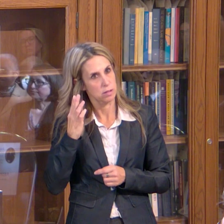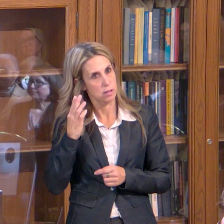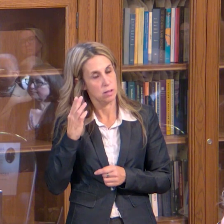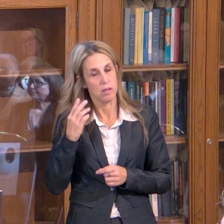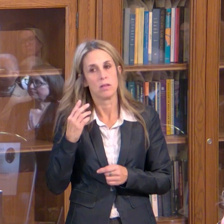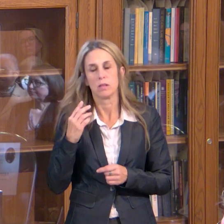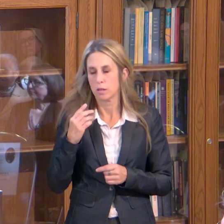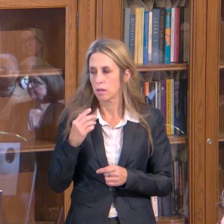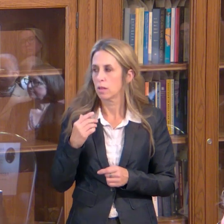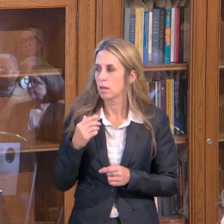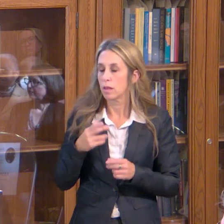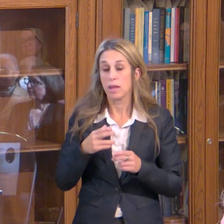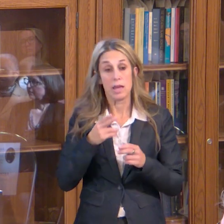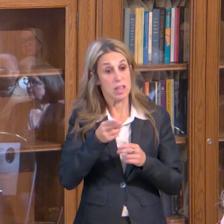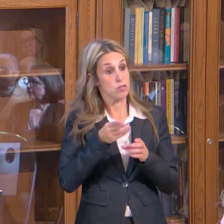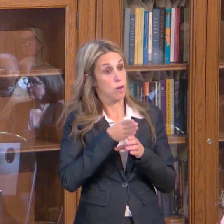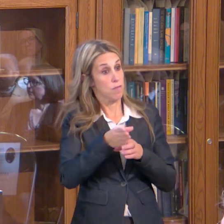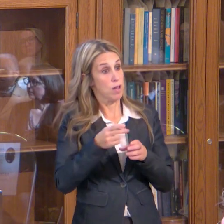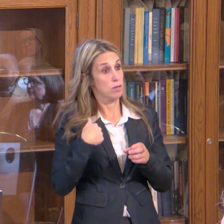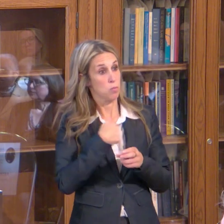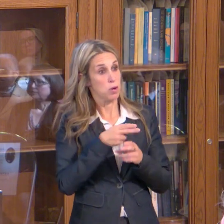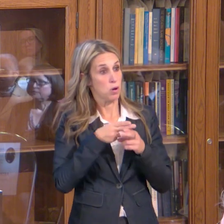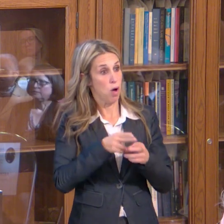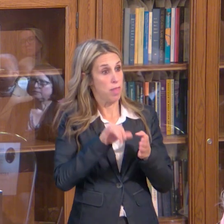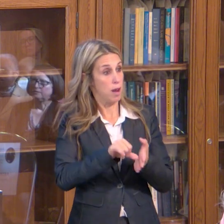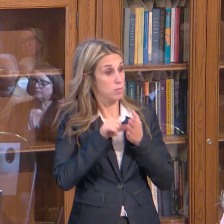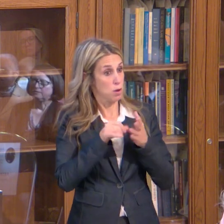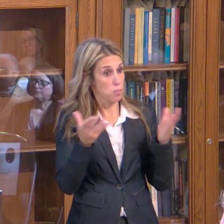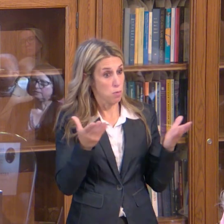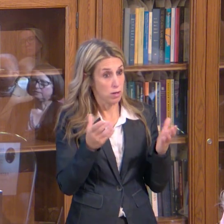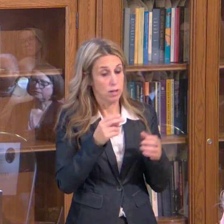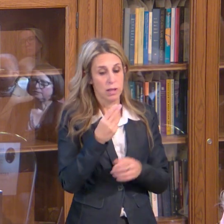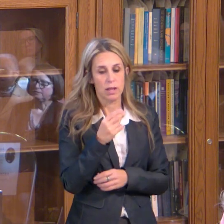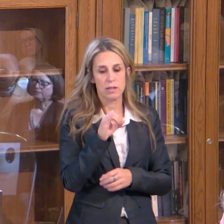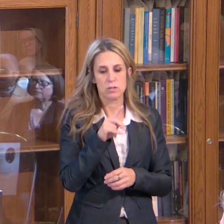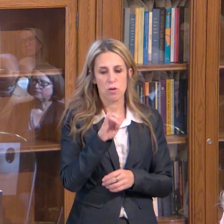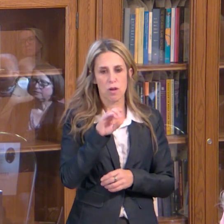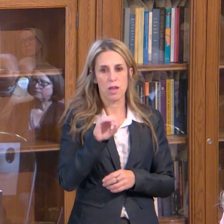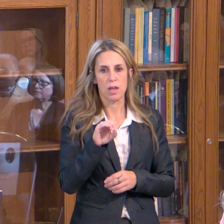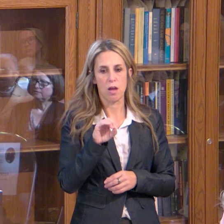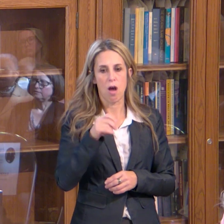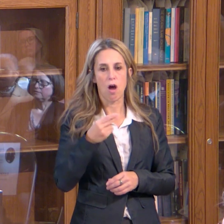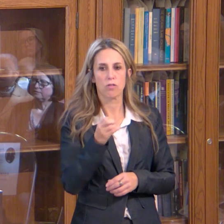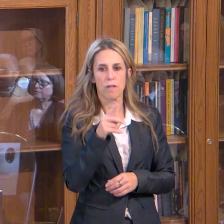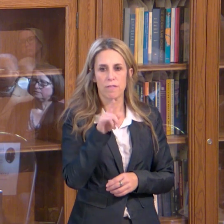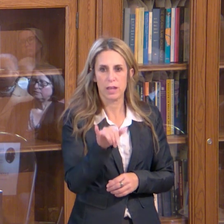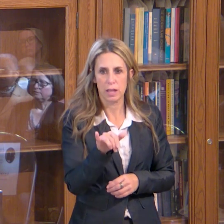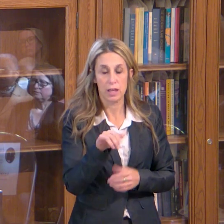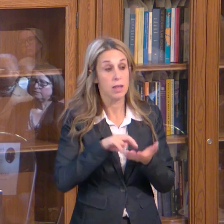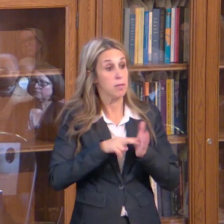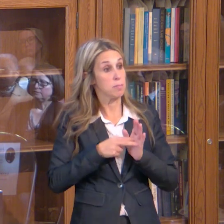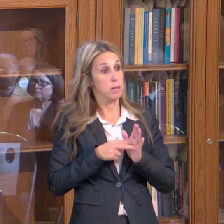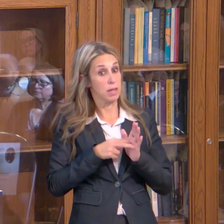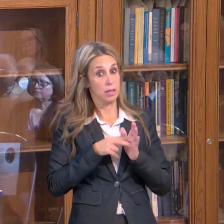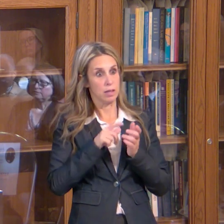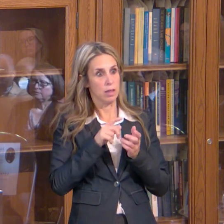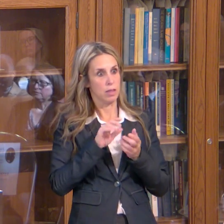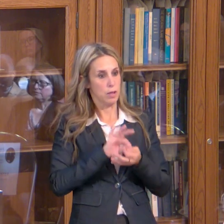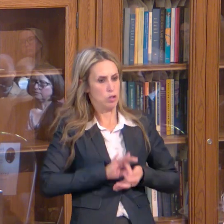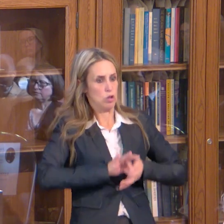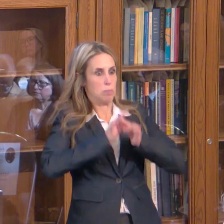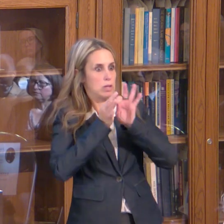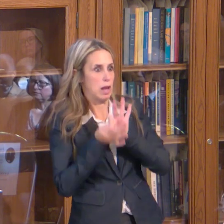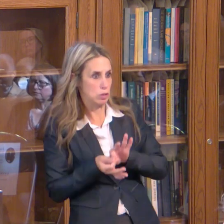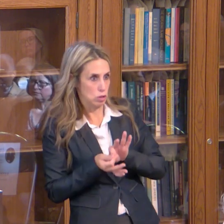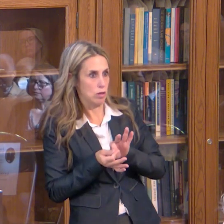call in the history field such an emphasis historiography meaning the interpretation of History not just the facts